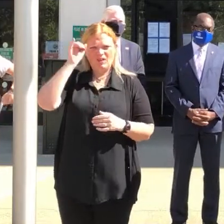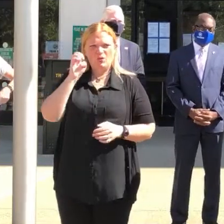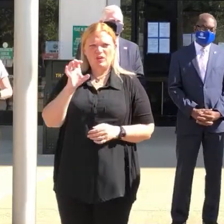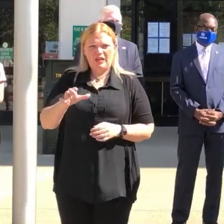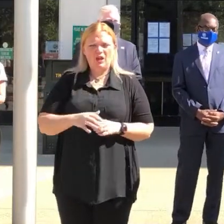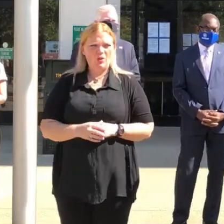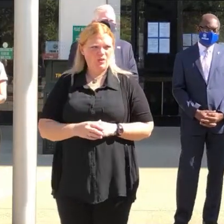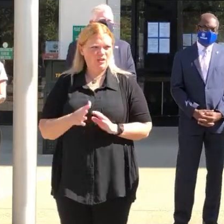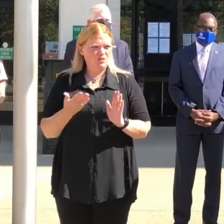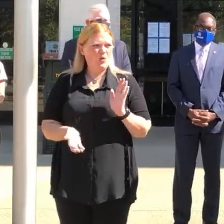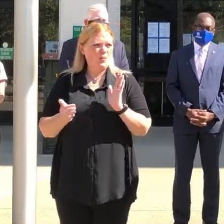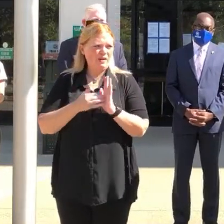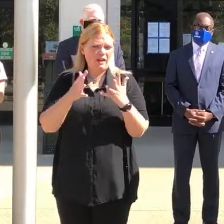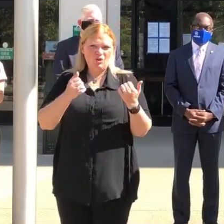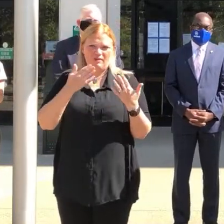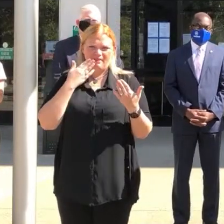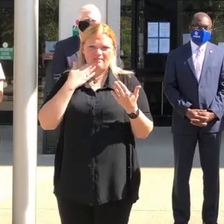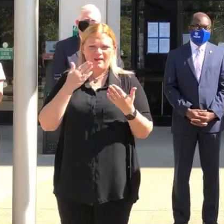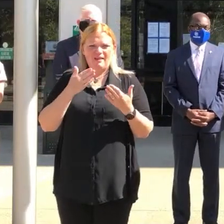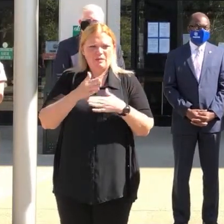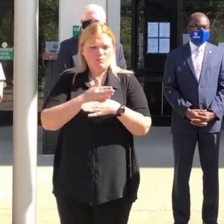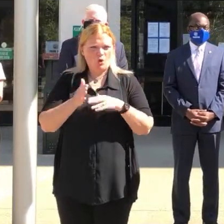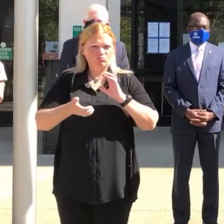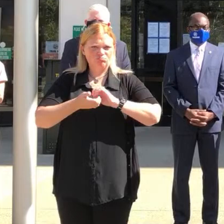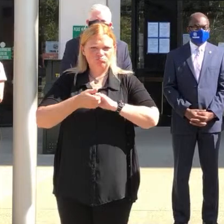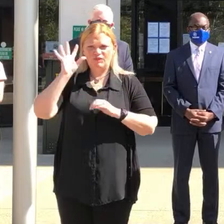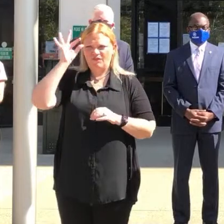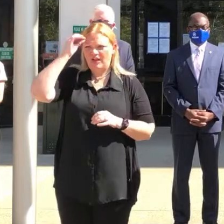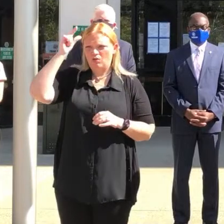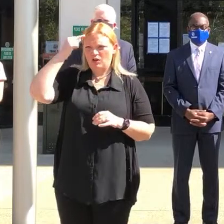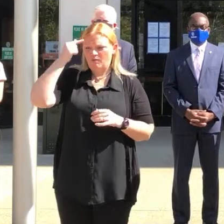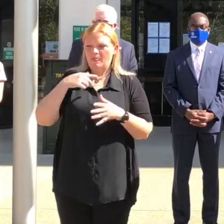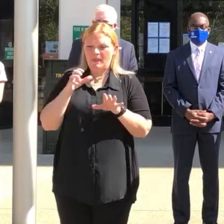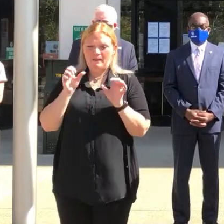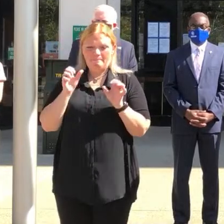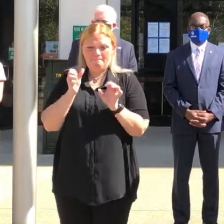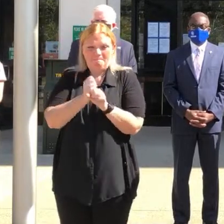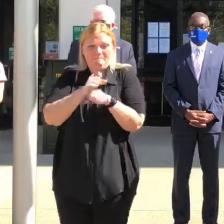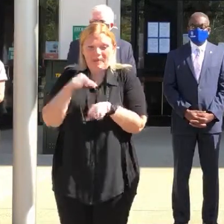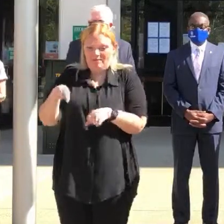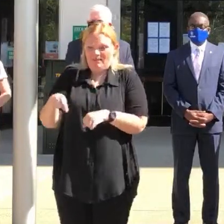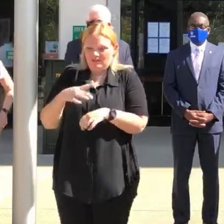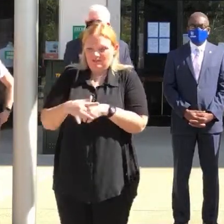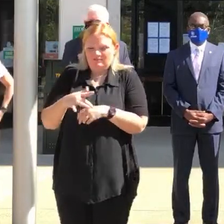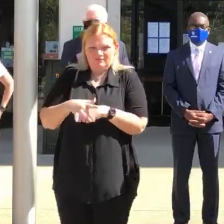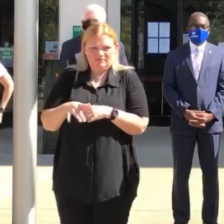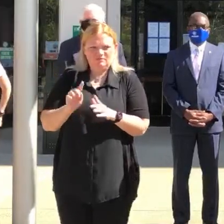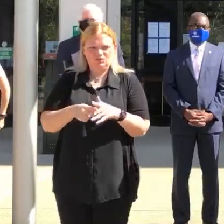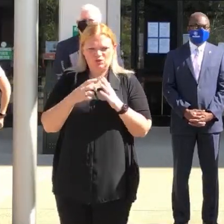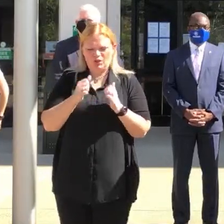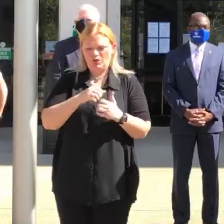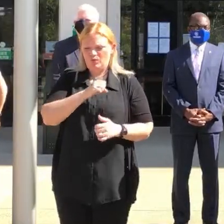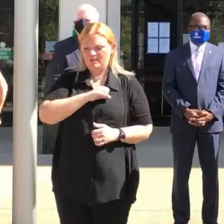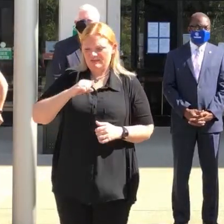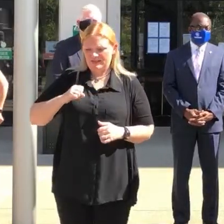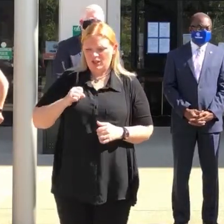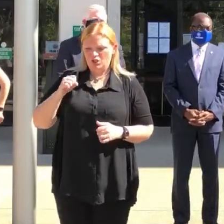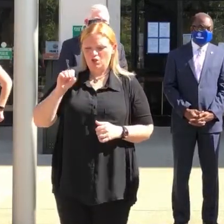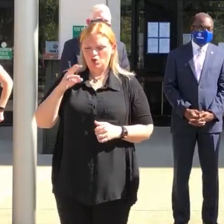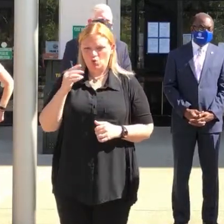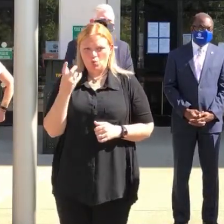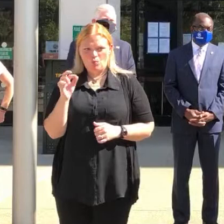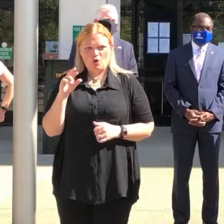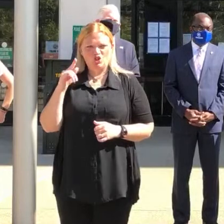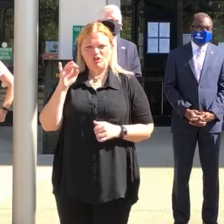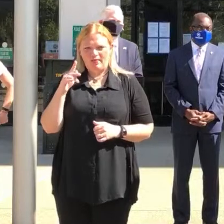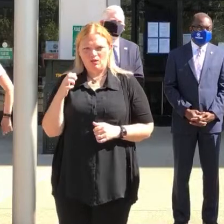County. Once again, I want to thank our partners in federal government who made the CARES Act funding available, starting with Senator Schumer and Gillibrand, as well as our